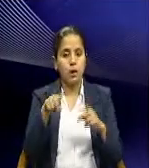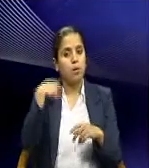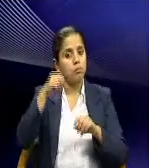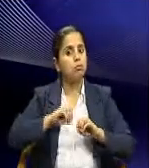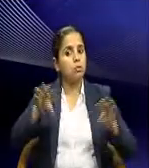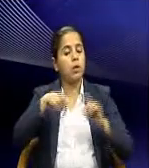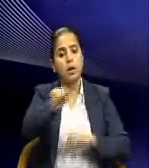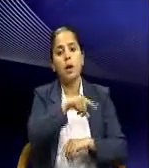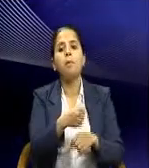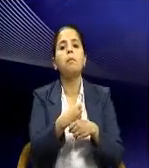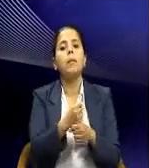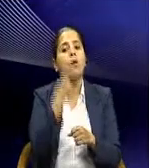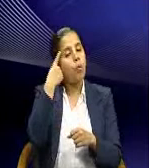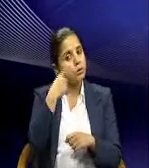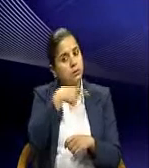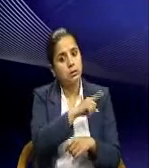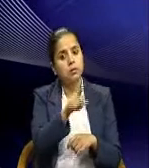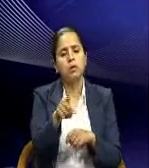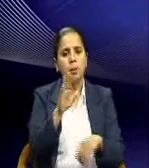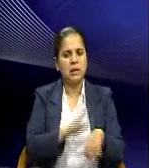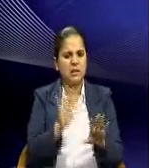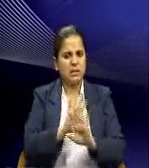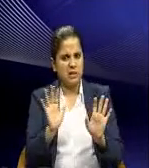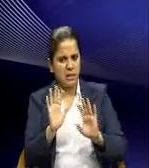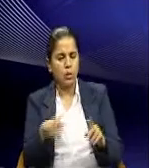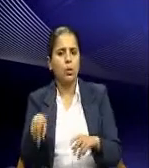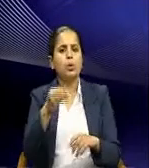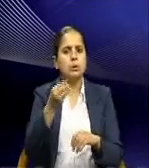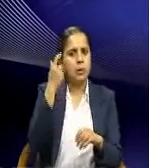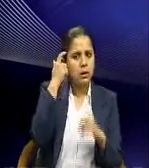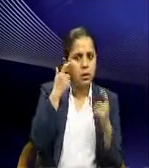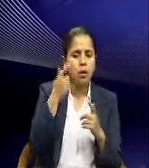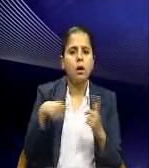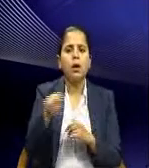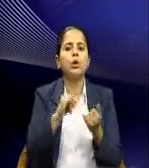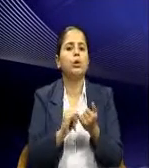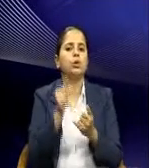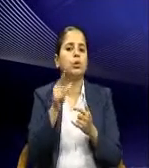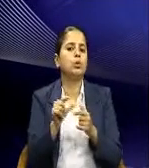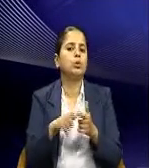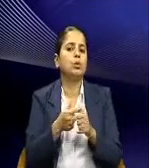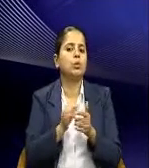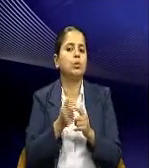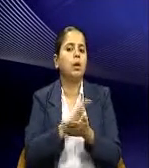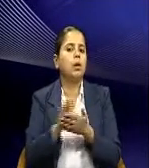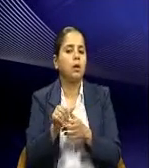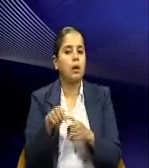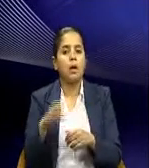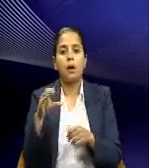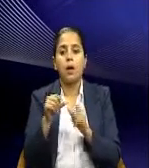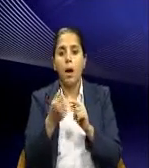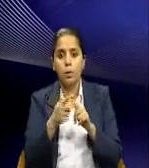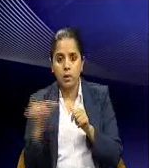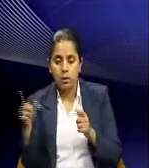which he made, for example, untouchabilities concerns were raised in Sujata, struggle of capital and labor